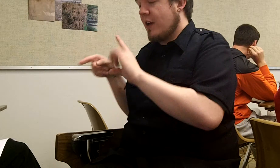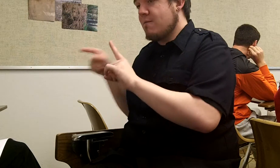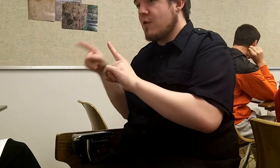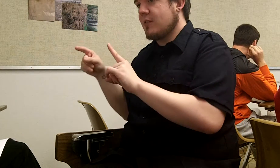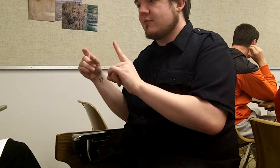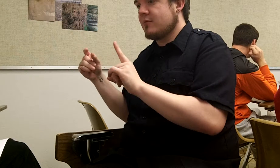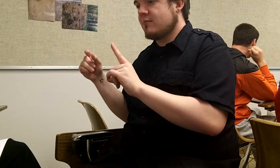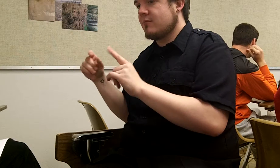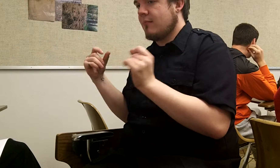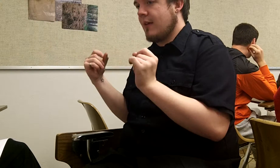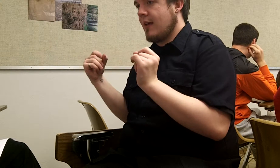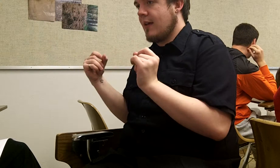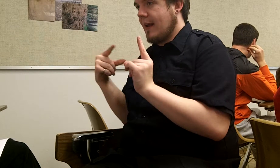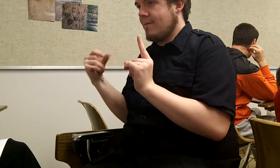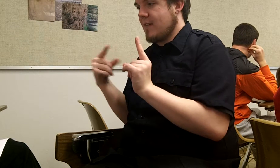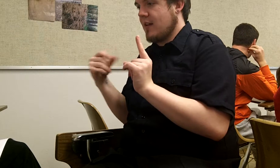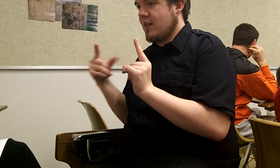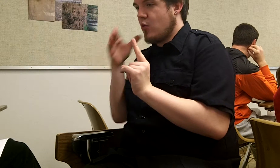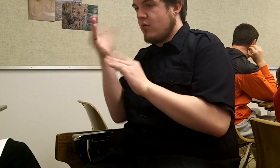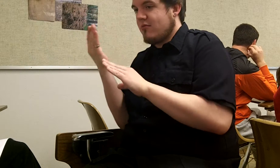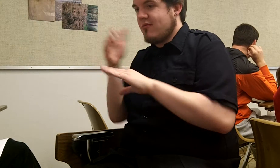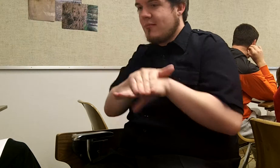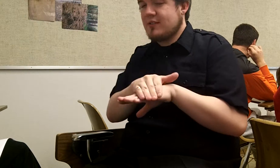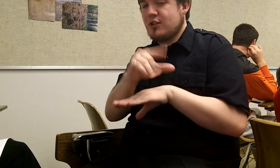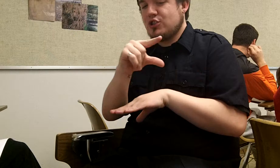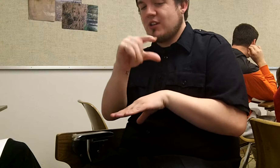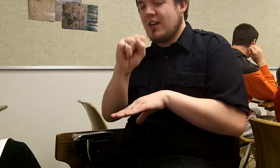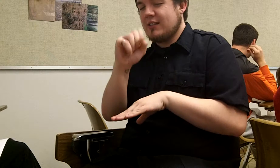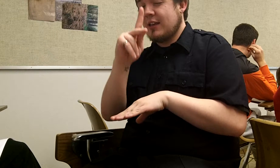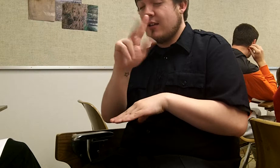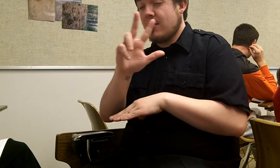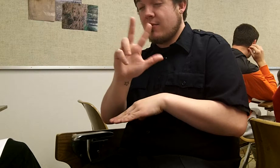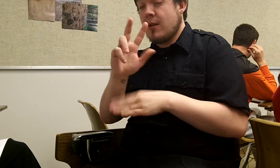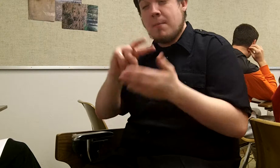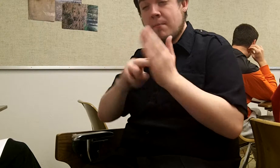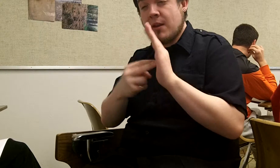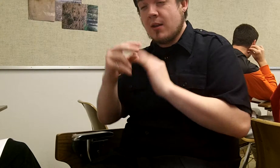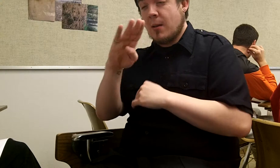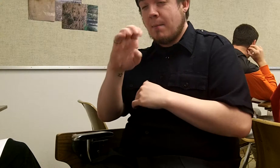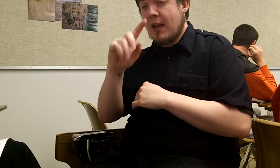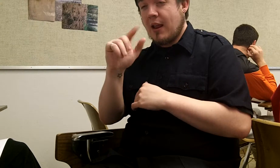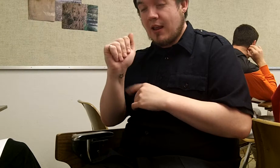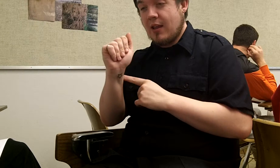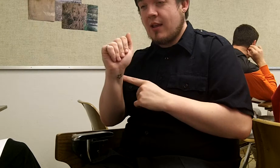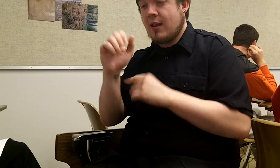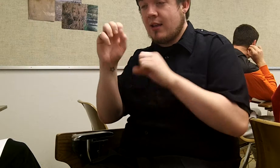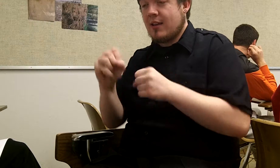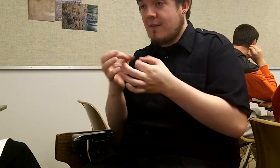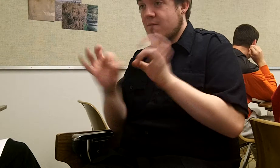to repress GSK3, which means that beta-catenin can free itself from this complex and not be